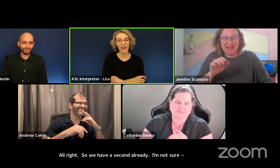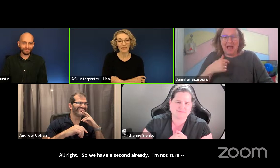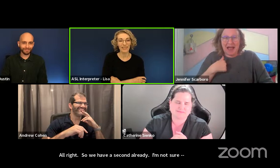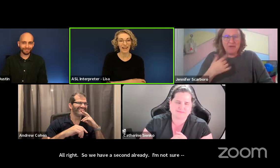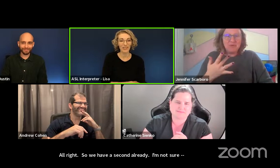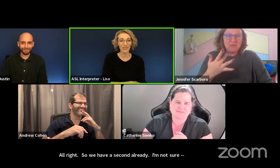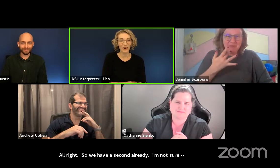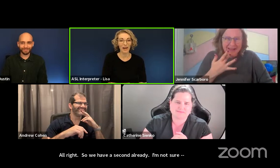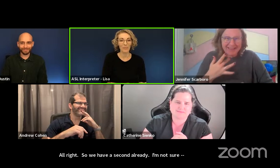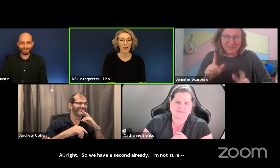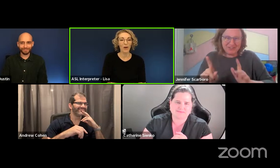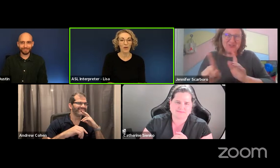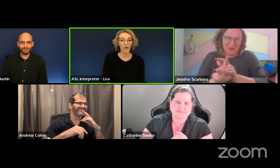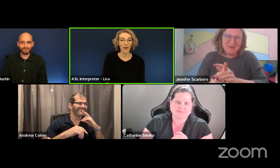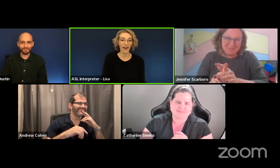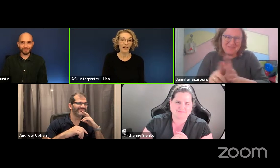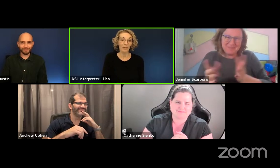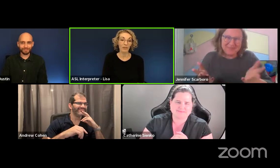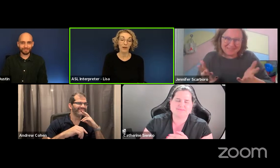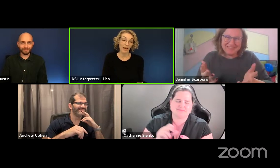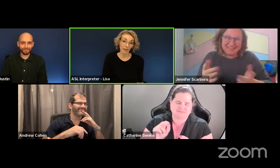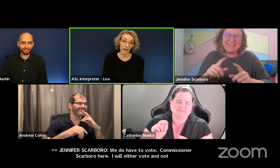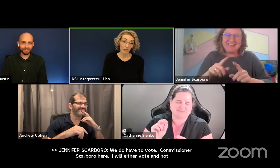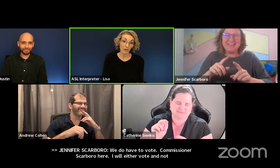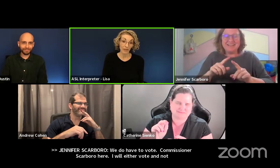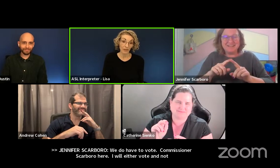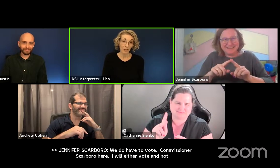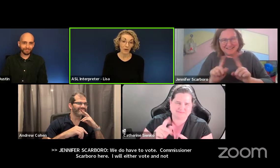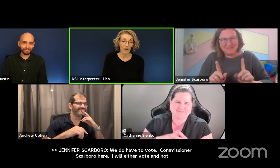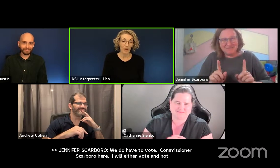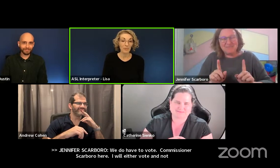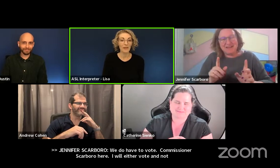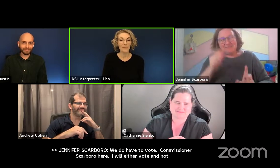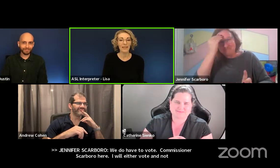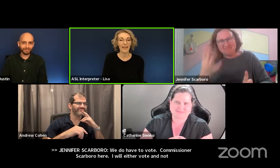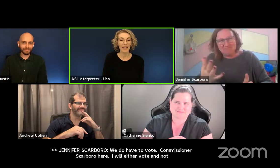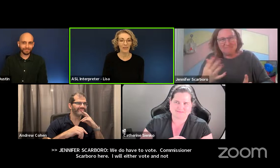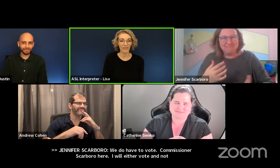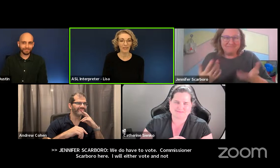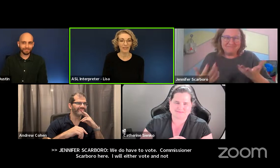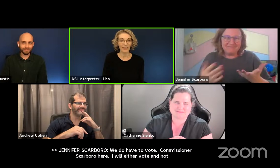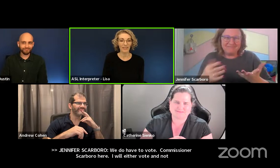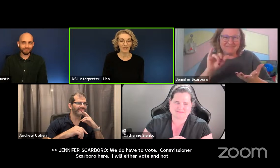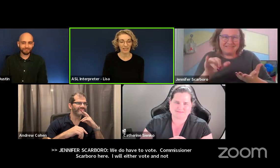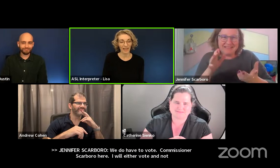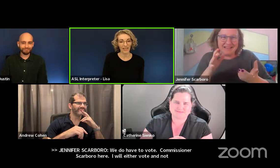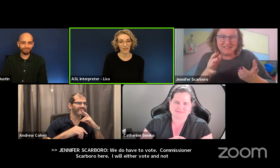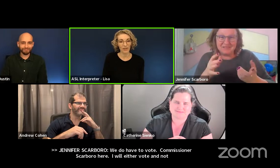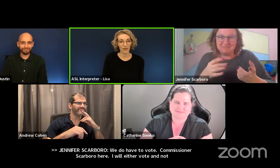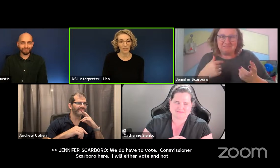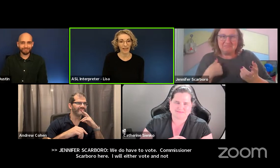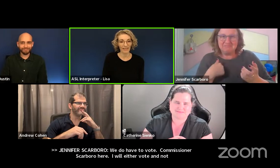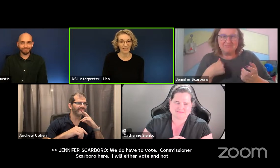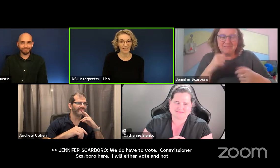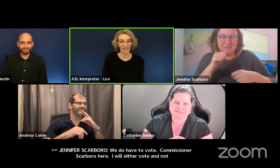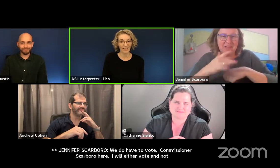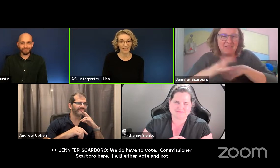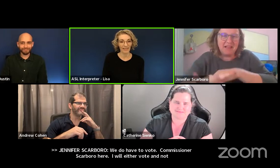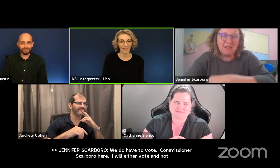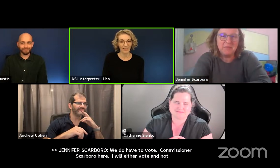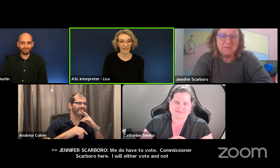in favor and not show up, or I would rather show up. However, just letting you know